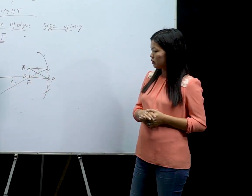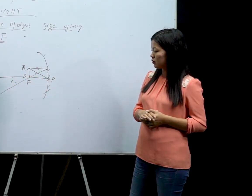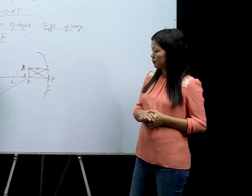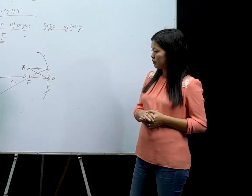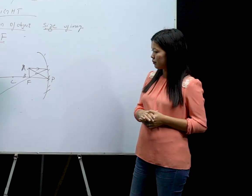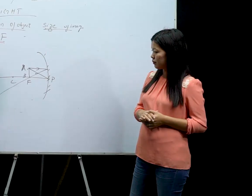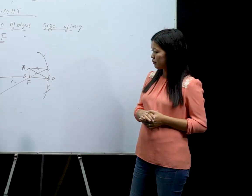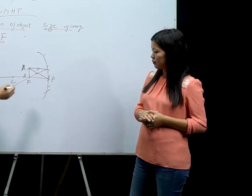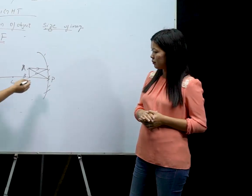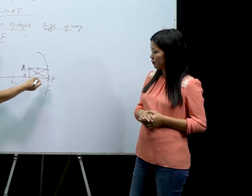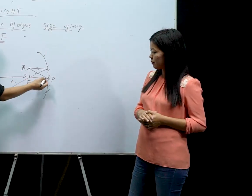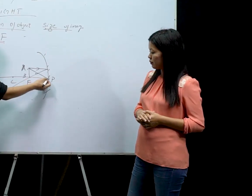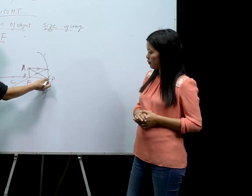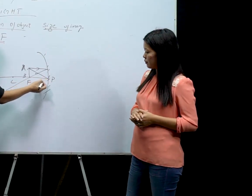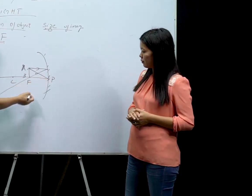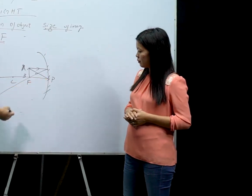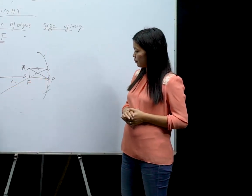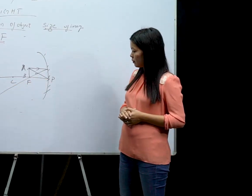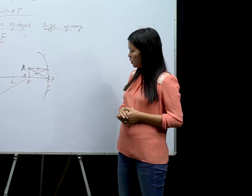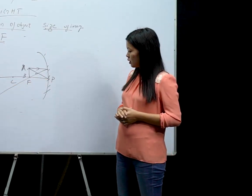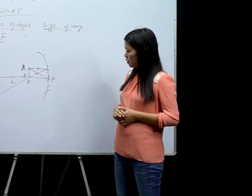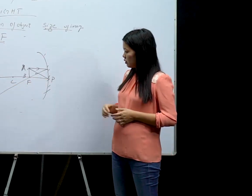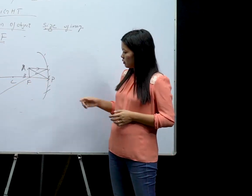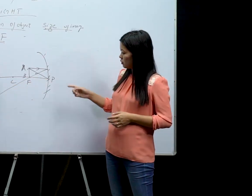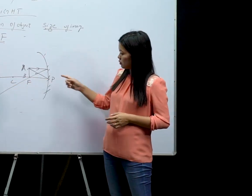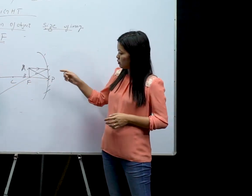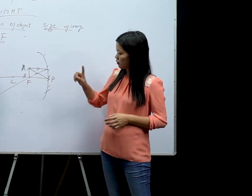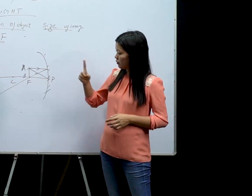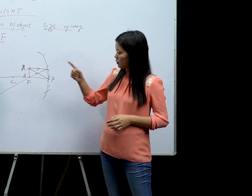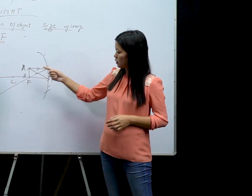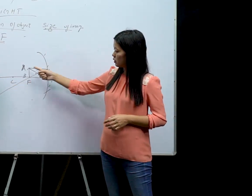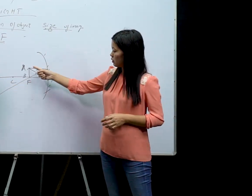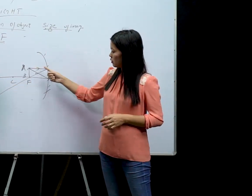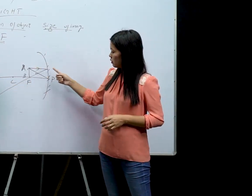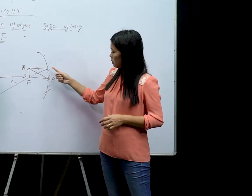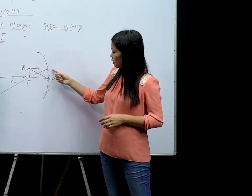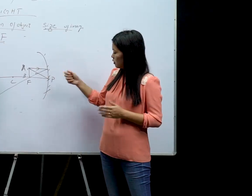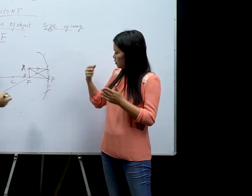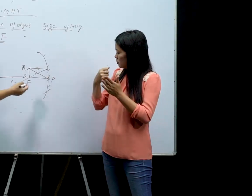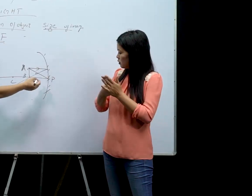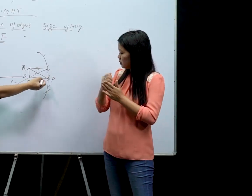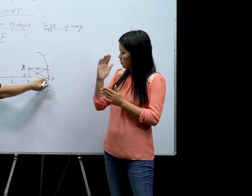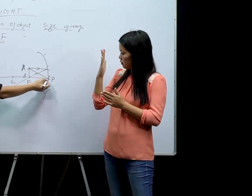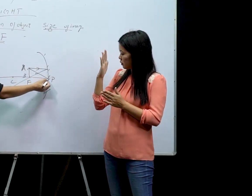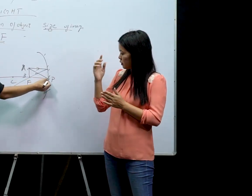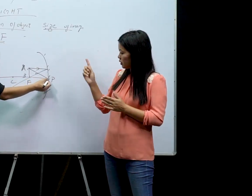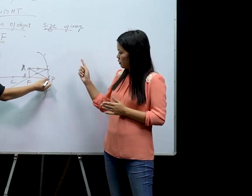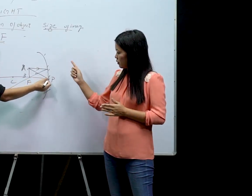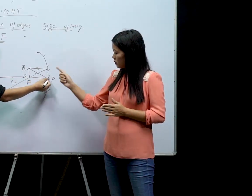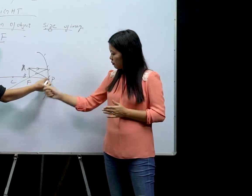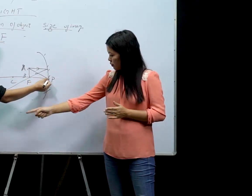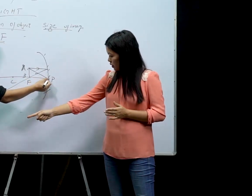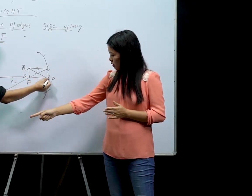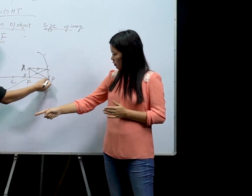at the pole, after hitting the mirror, it will become like it will get reflected to the other